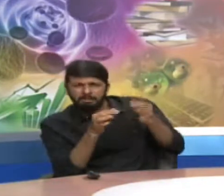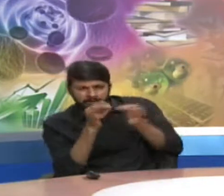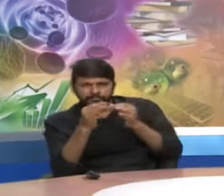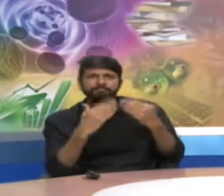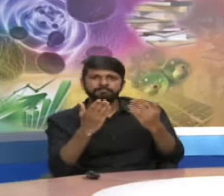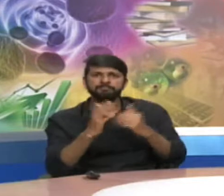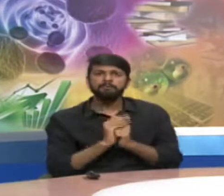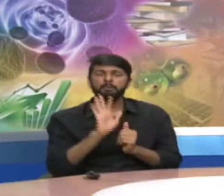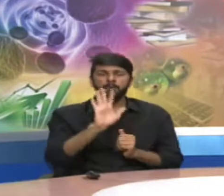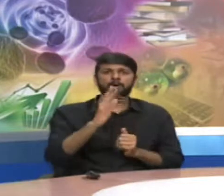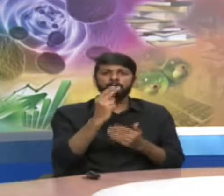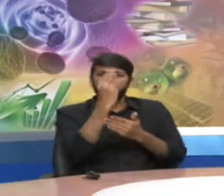Expressive